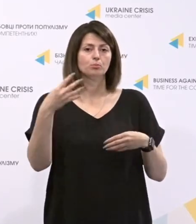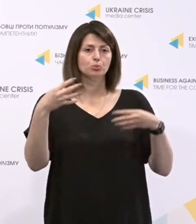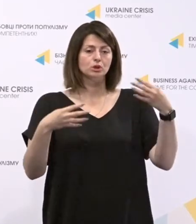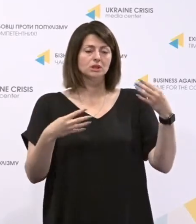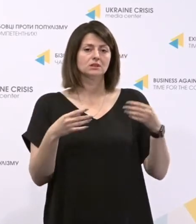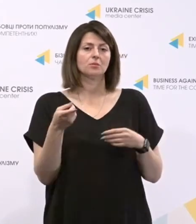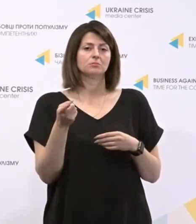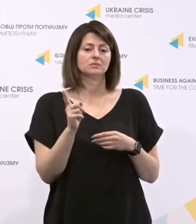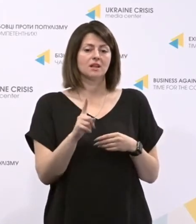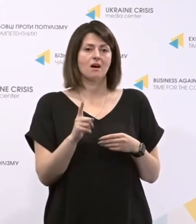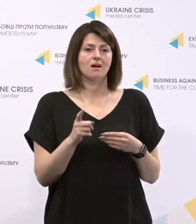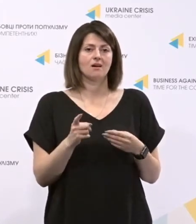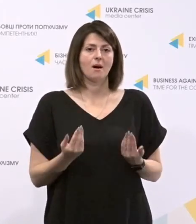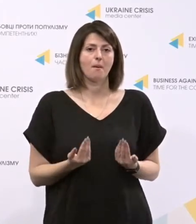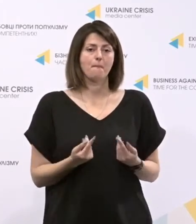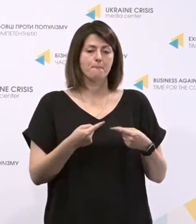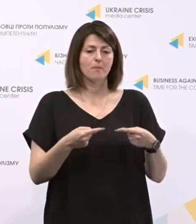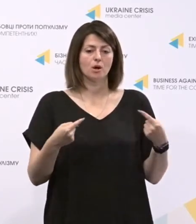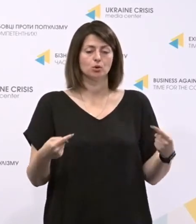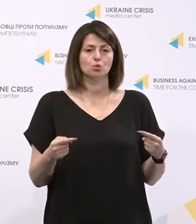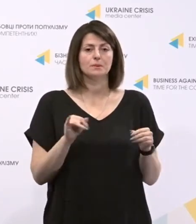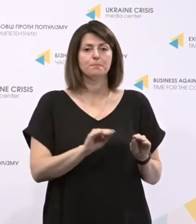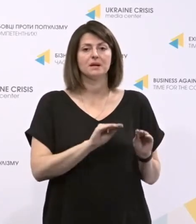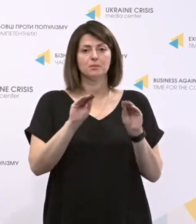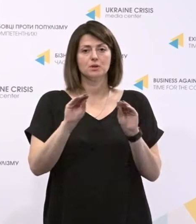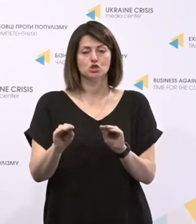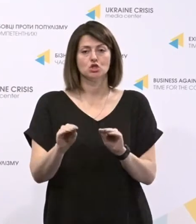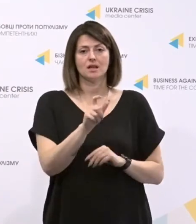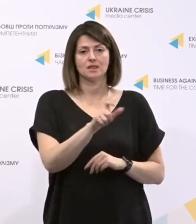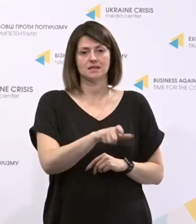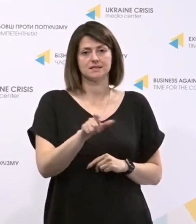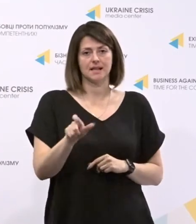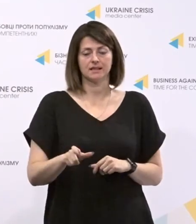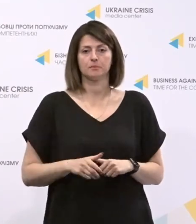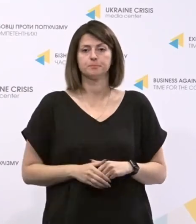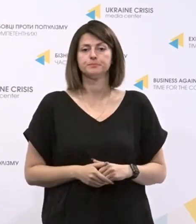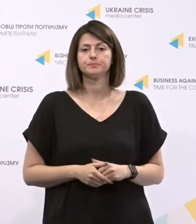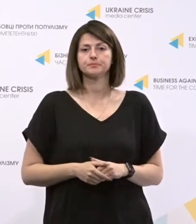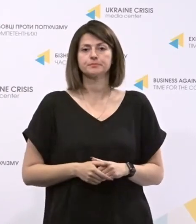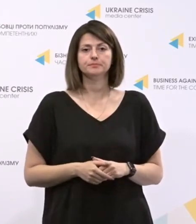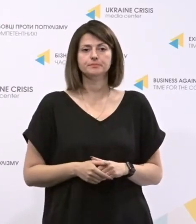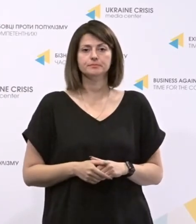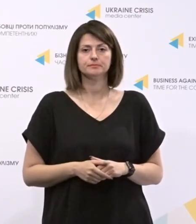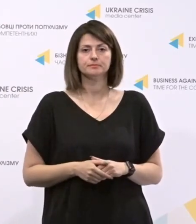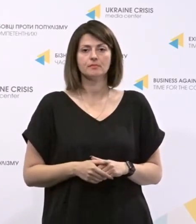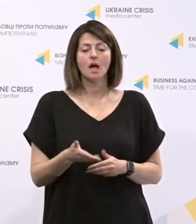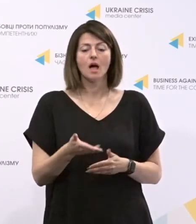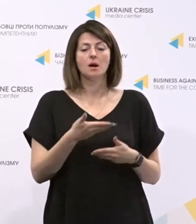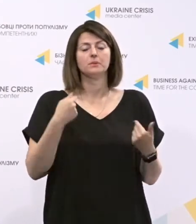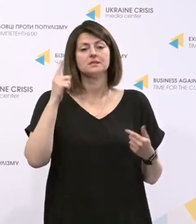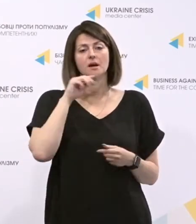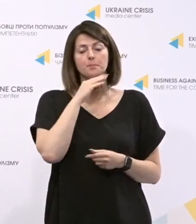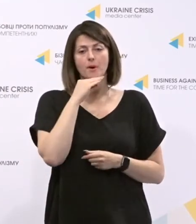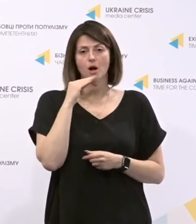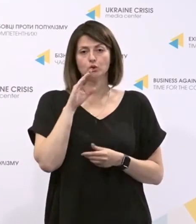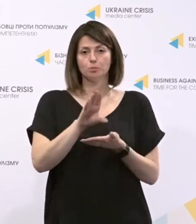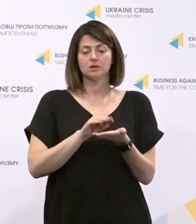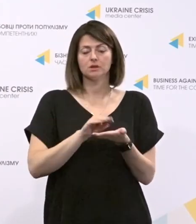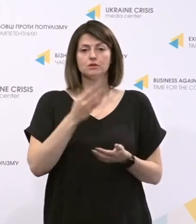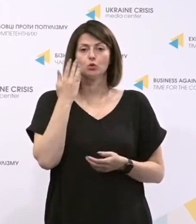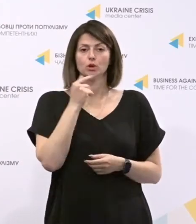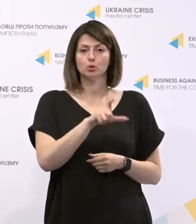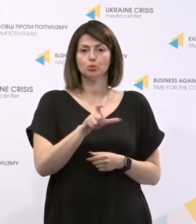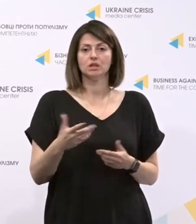I say this with many examples in mind when people living in the immediate proximity to the contact line